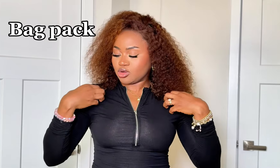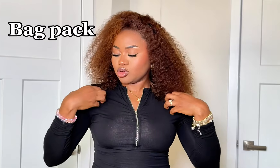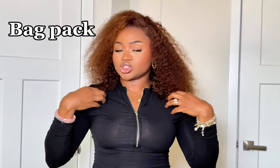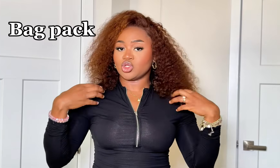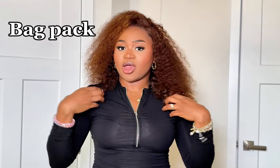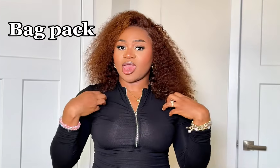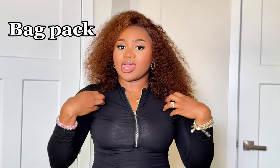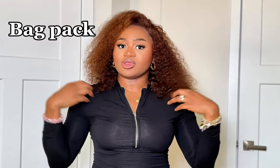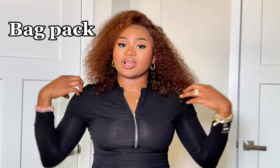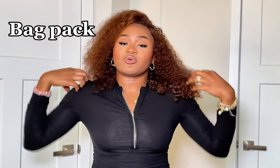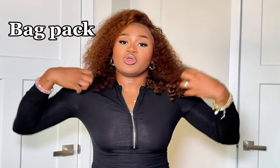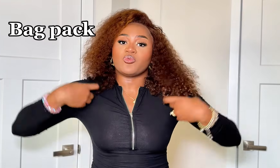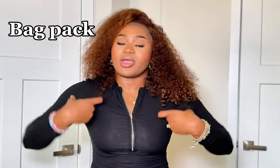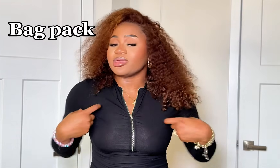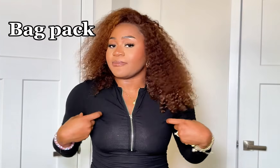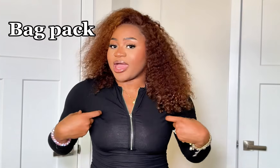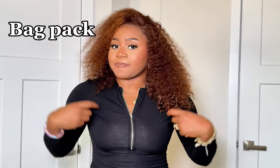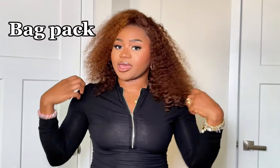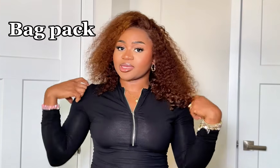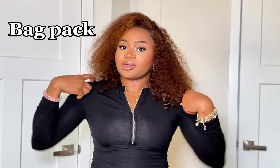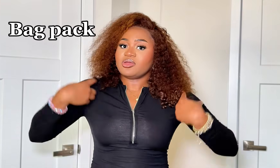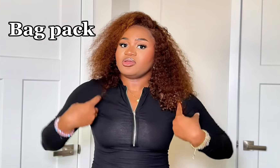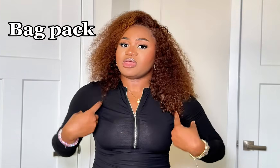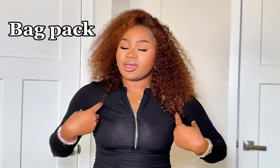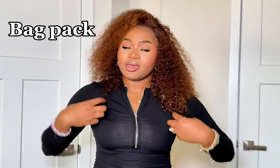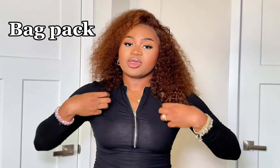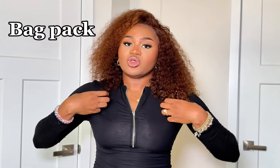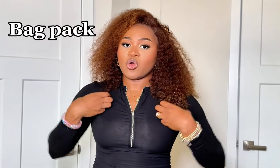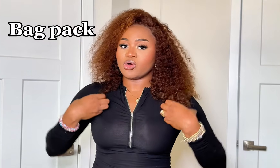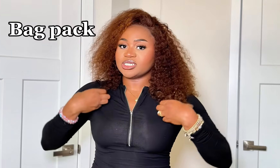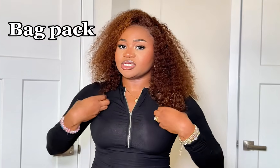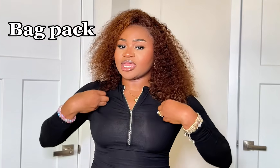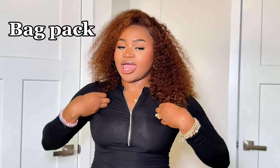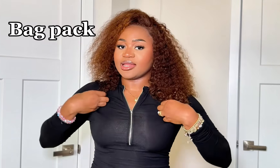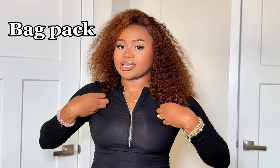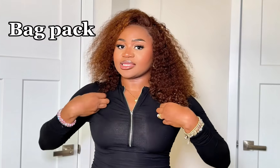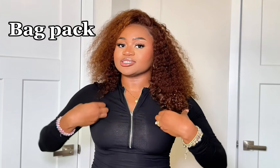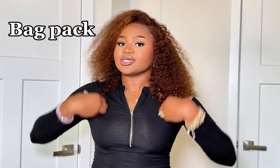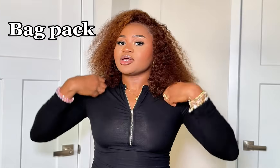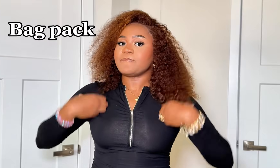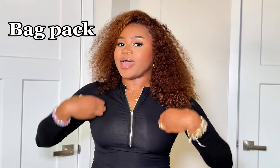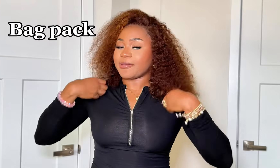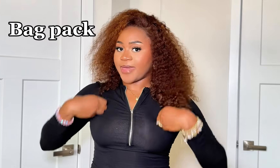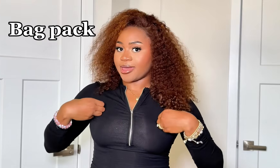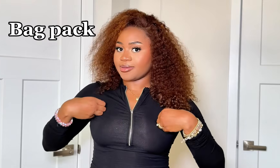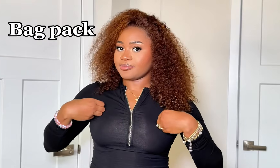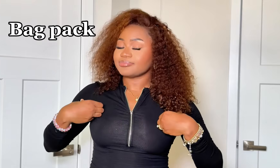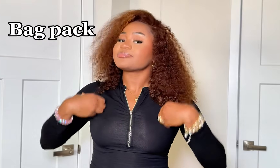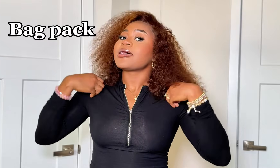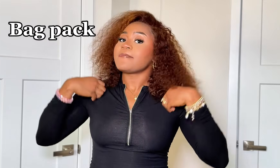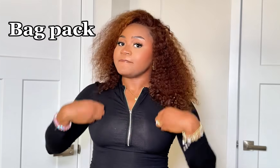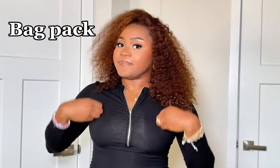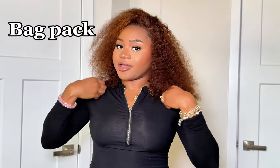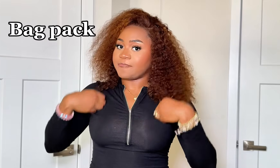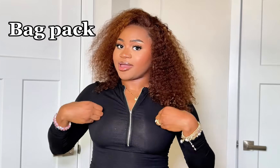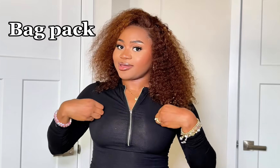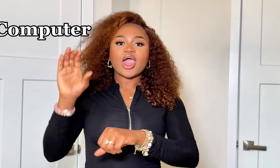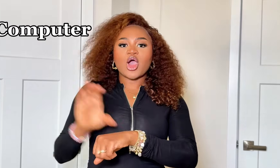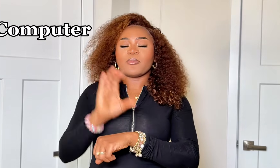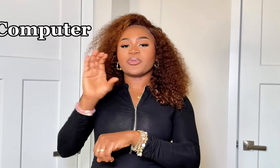close to your hand, like when you're wearing a backpack, yeah? You're holding the hand like this. Backpack. Backpack.